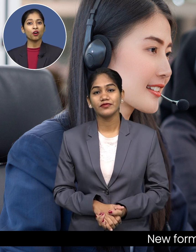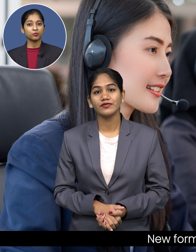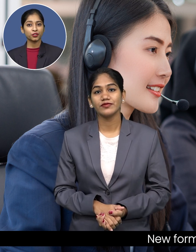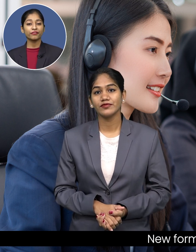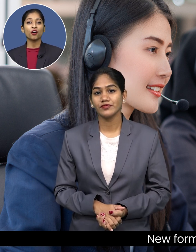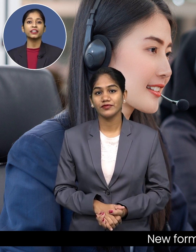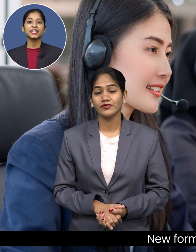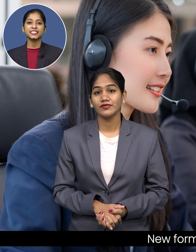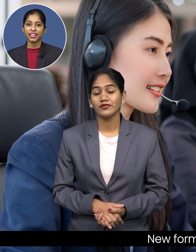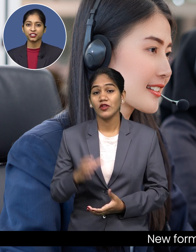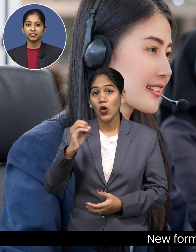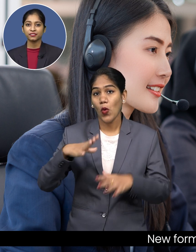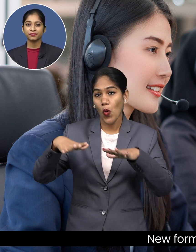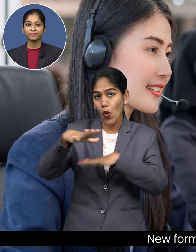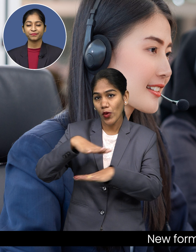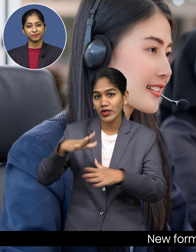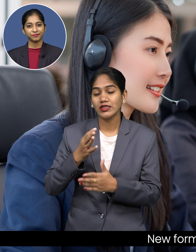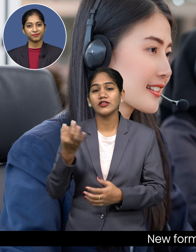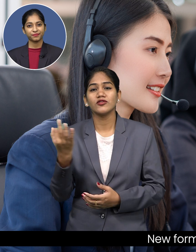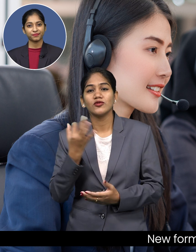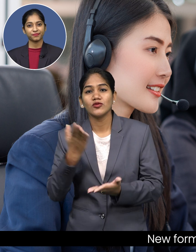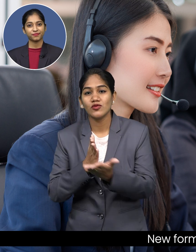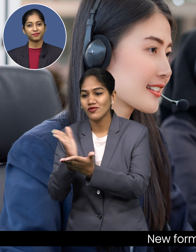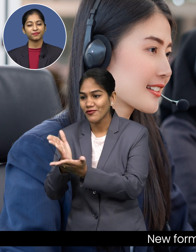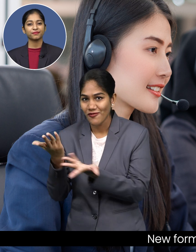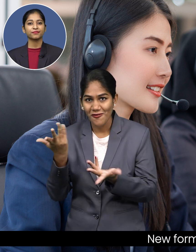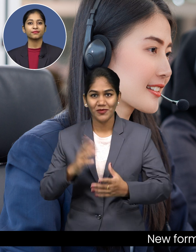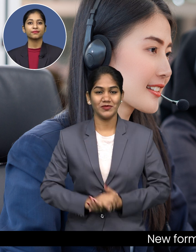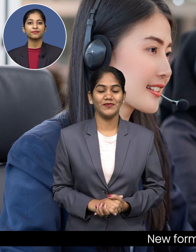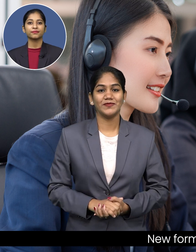New forms of organization.